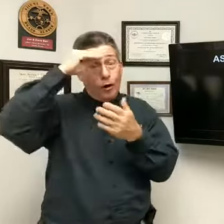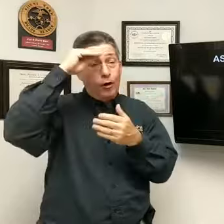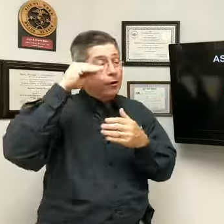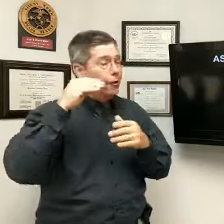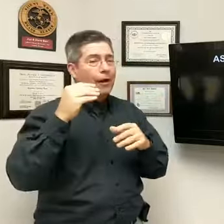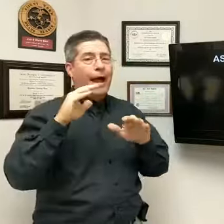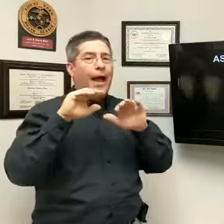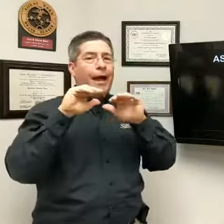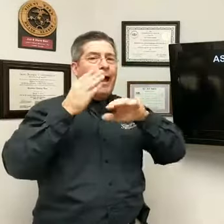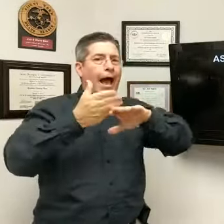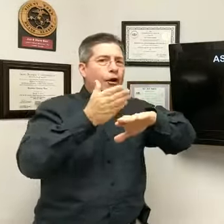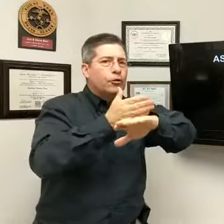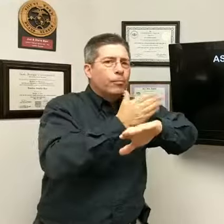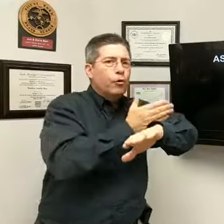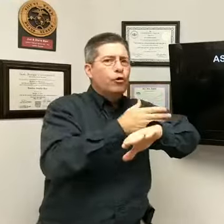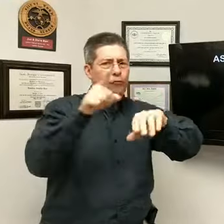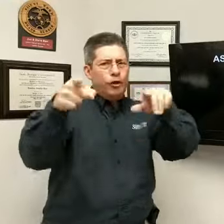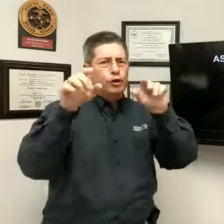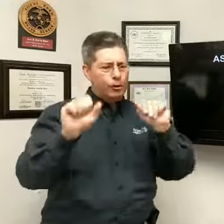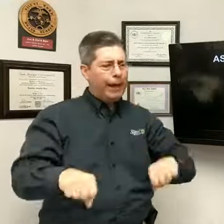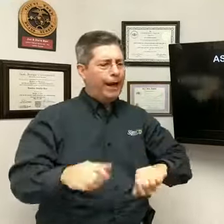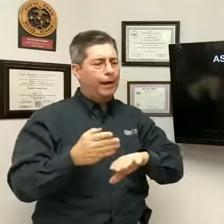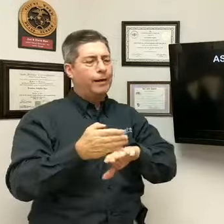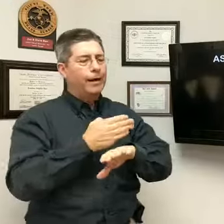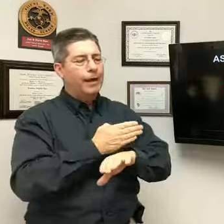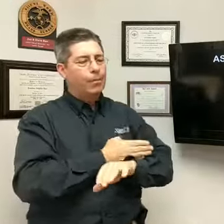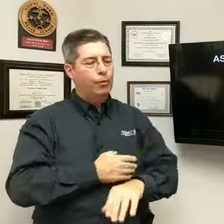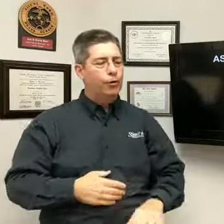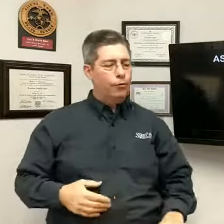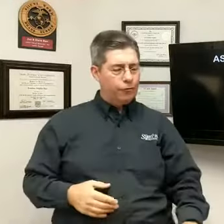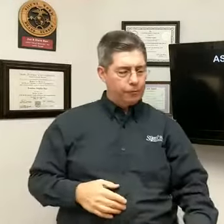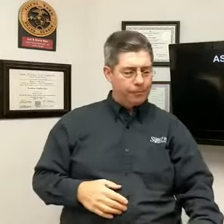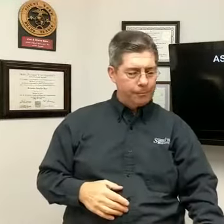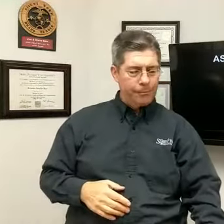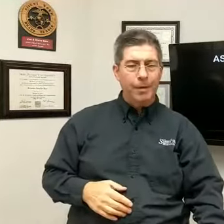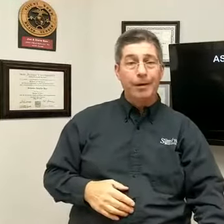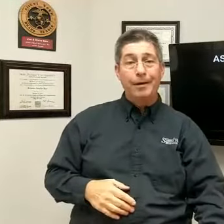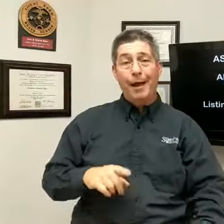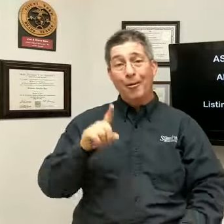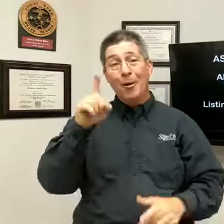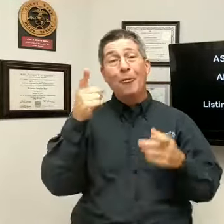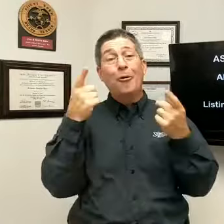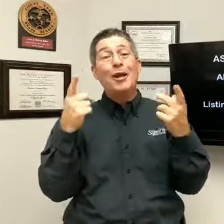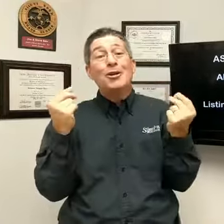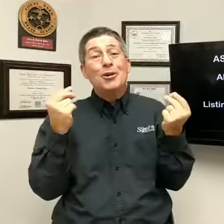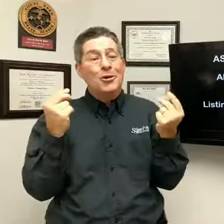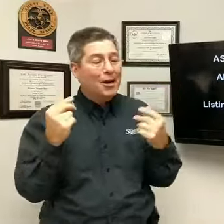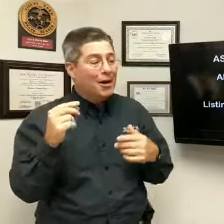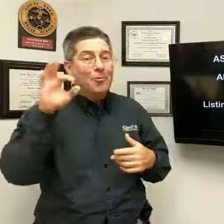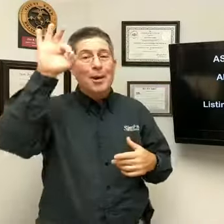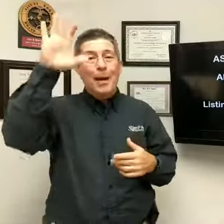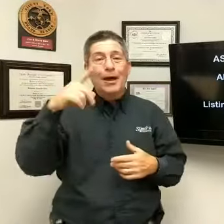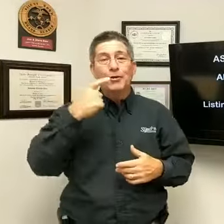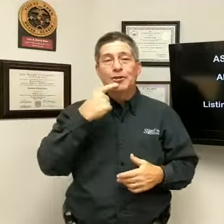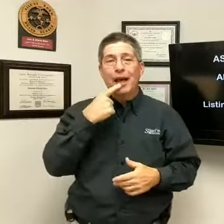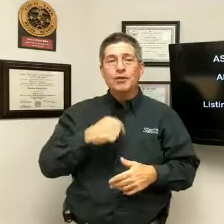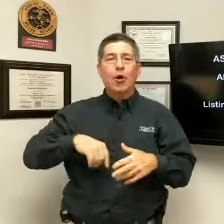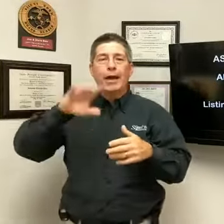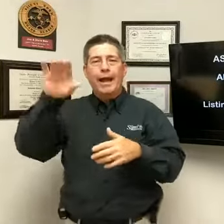learn how to improve, because you can improve. Now, what do you do when the pastor says, okay,